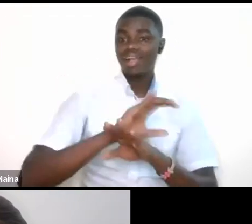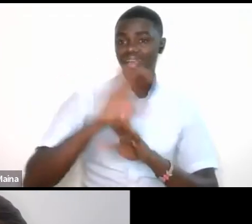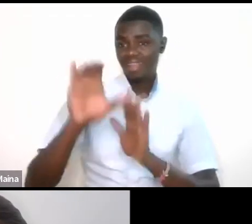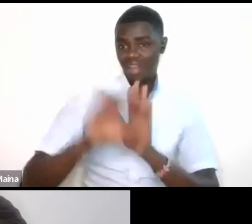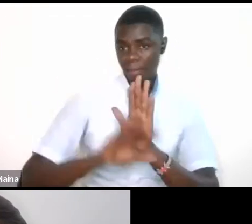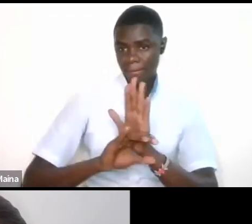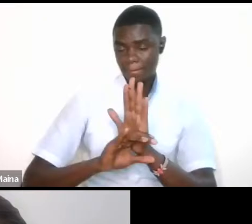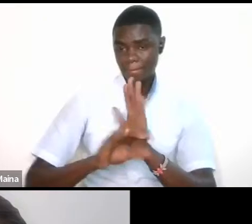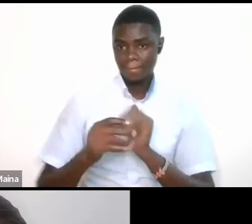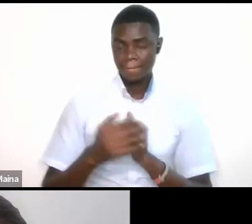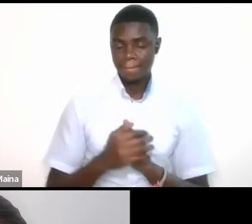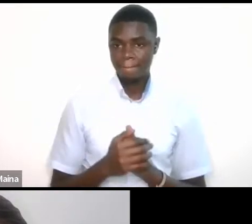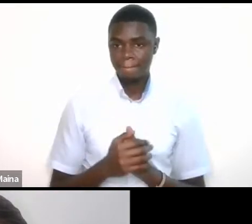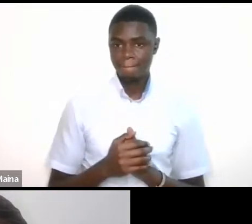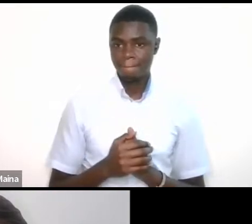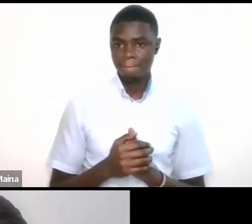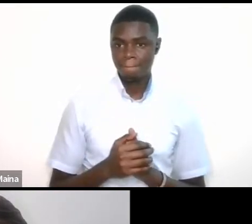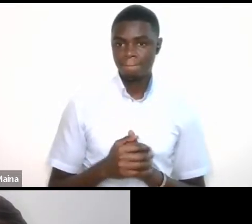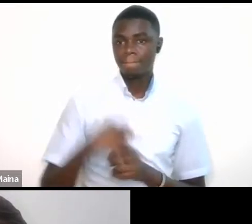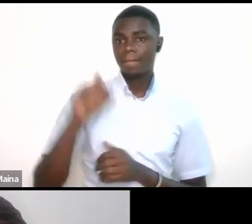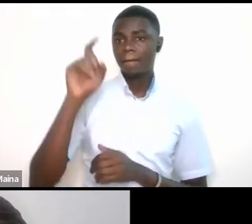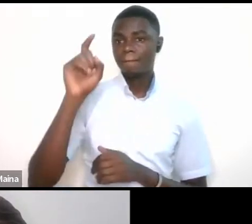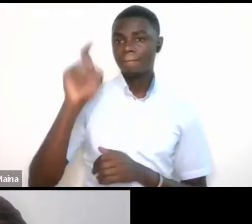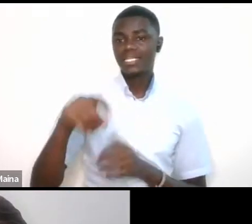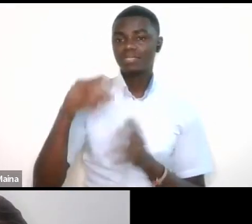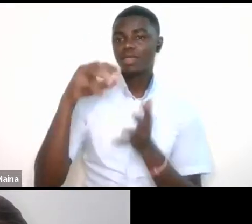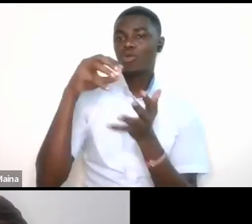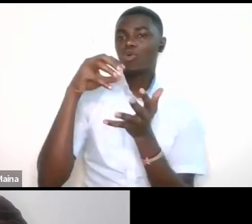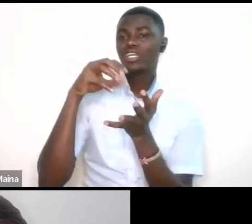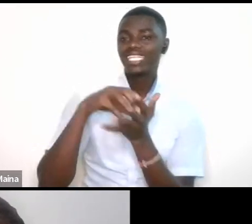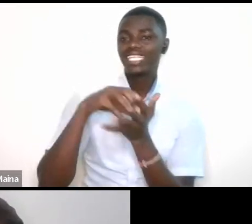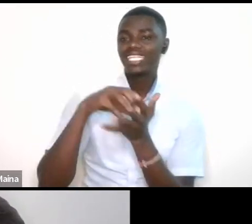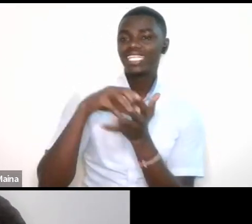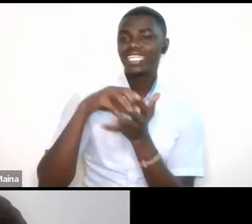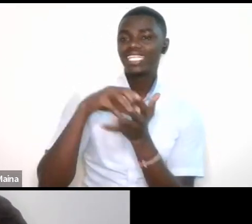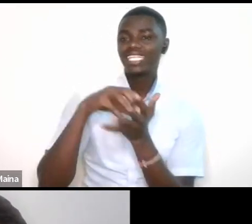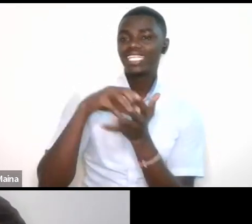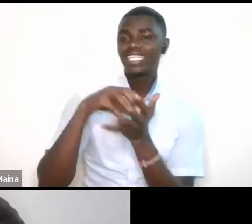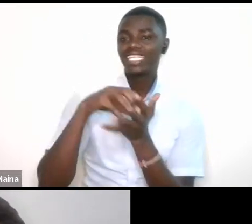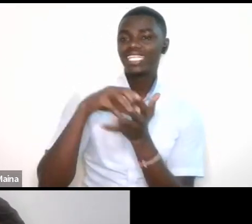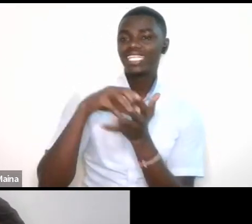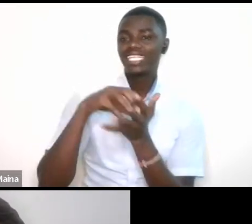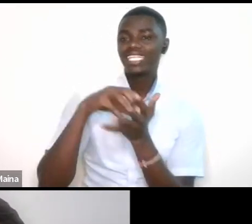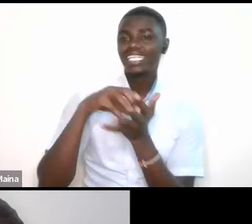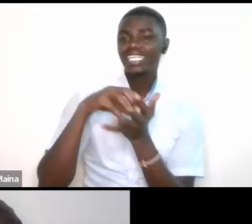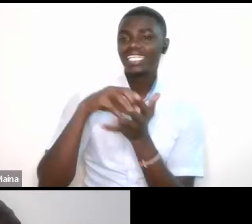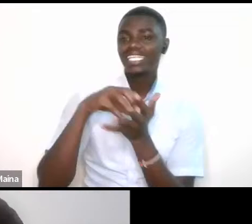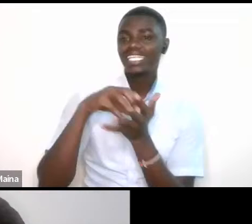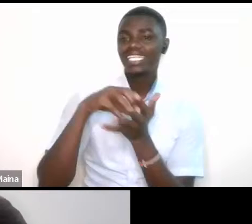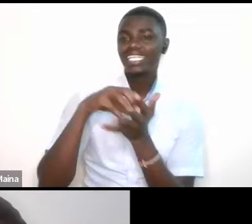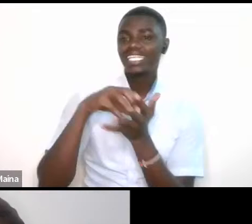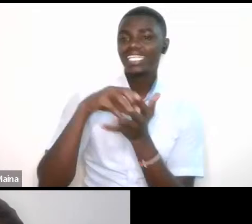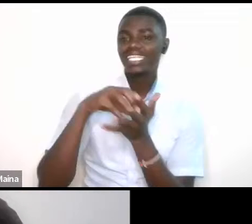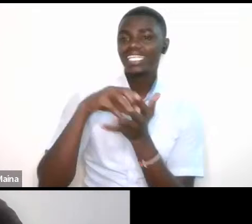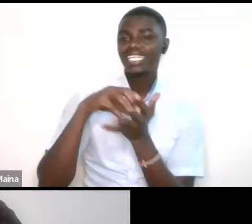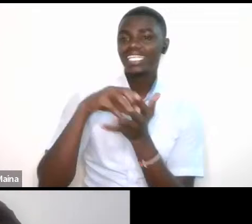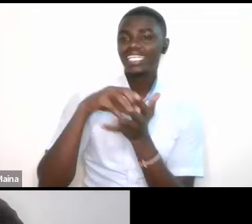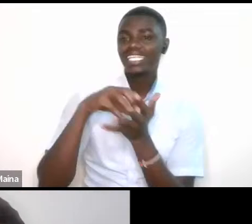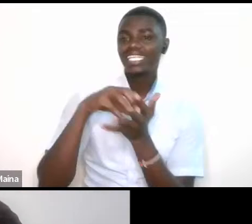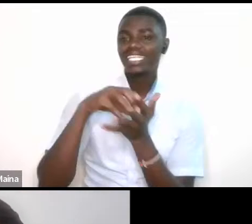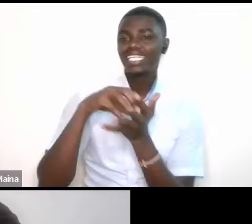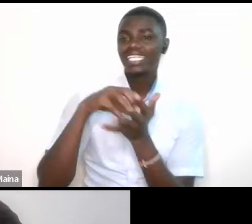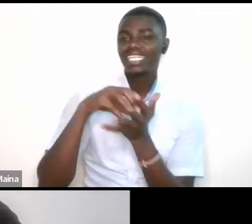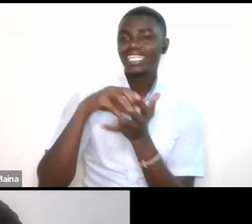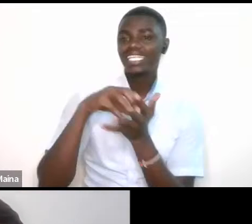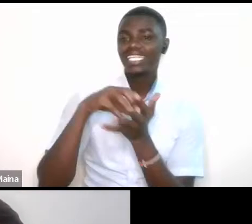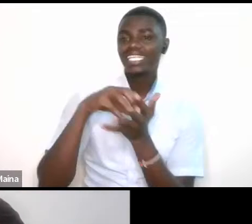be contextualized within the lived reality of people in a country. So if